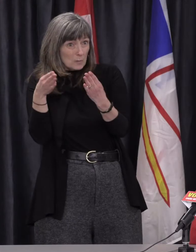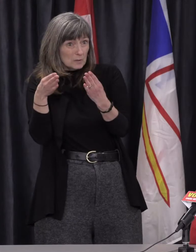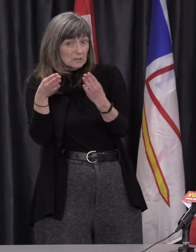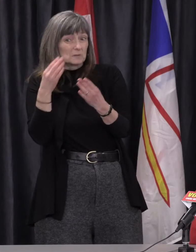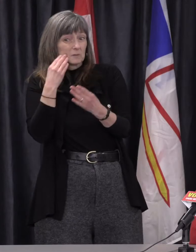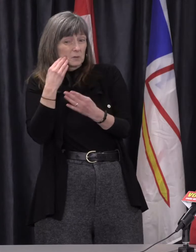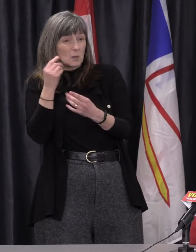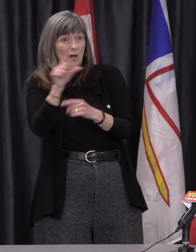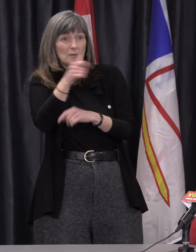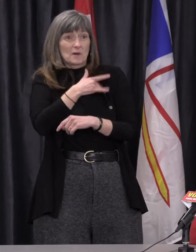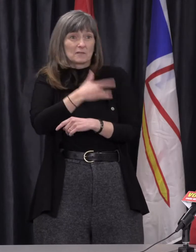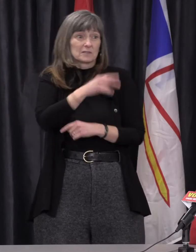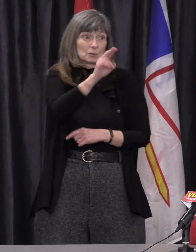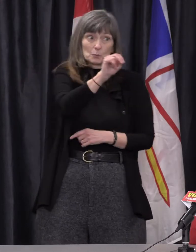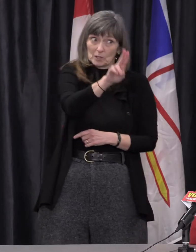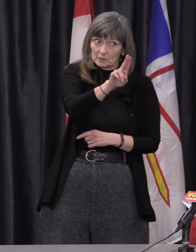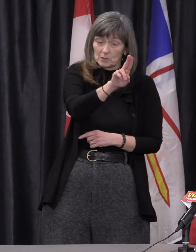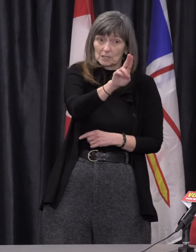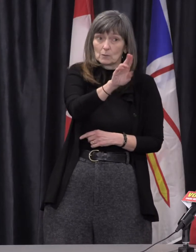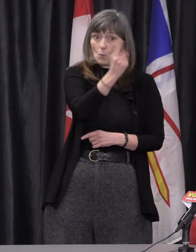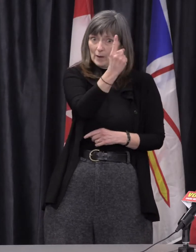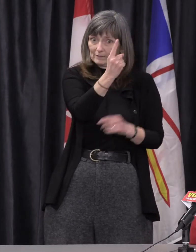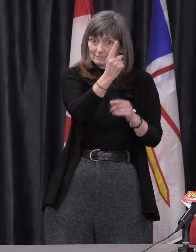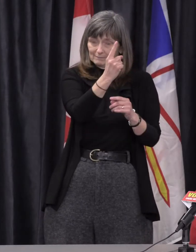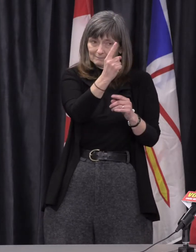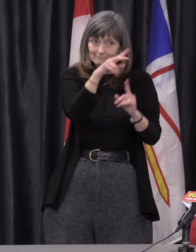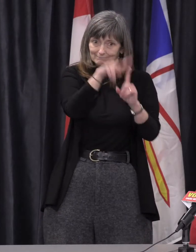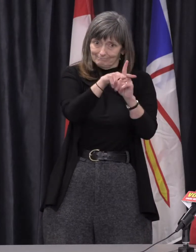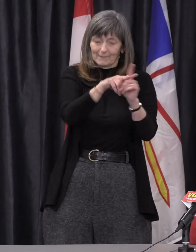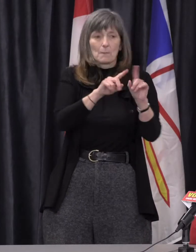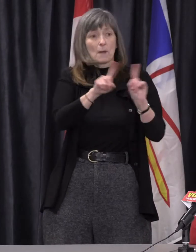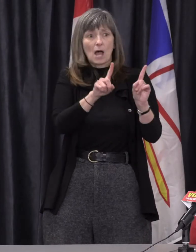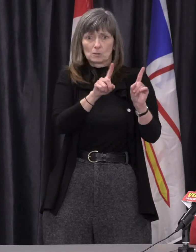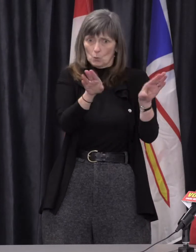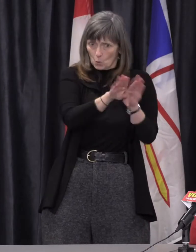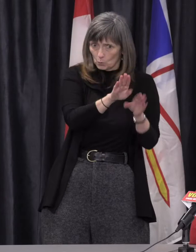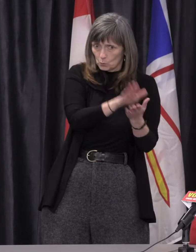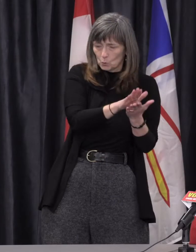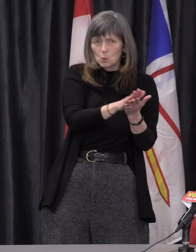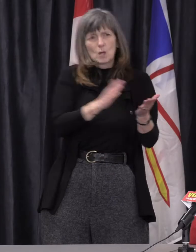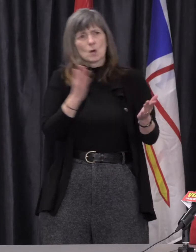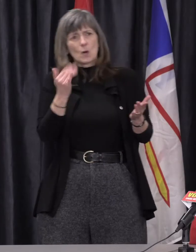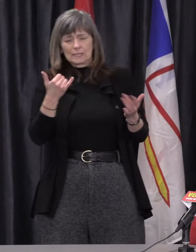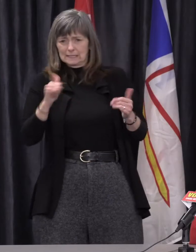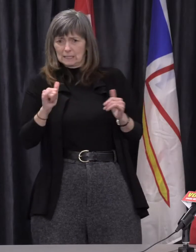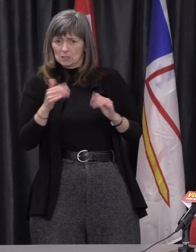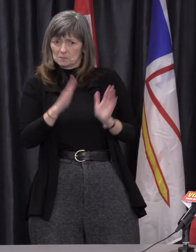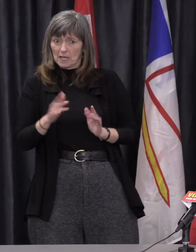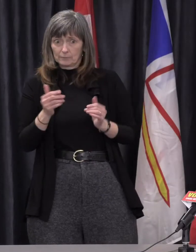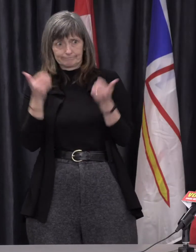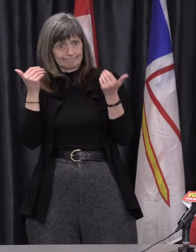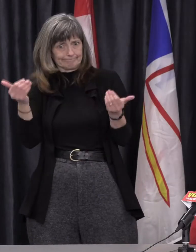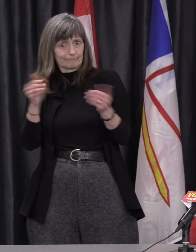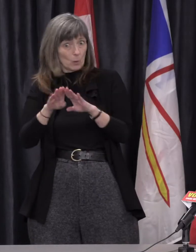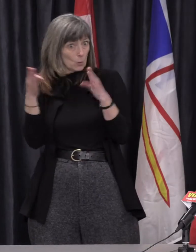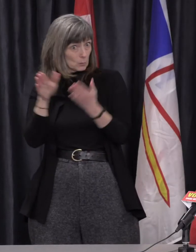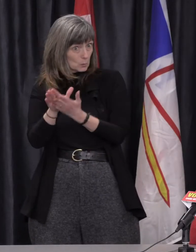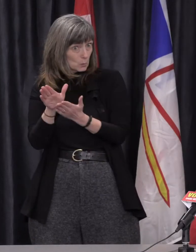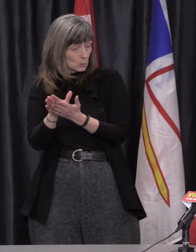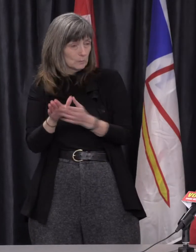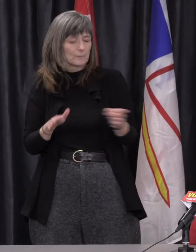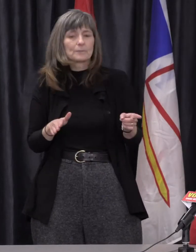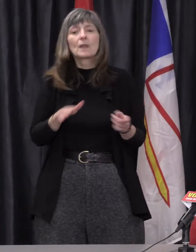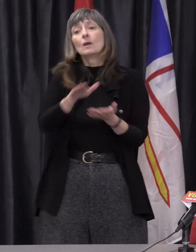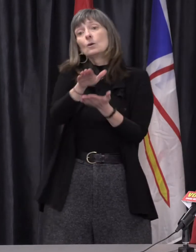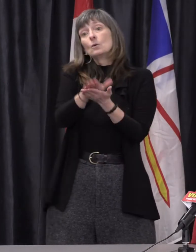one case, not opening schools. Why are we, as of now at least, still planning to open schools on Tuesday? So school